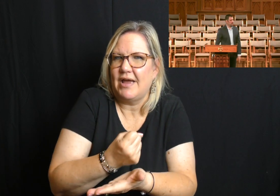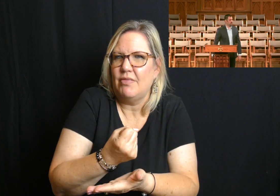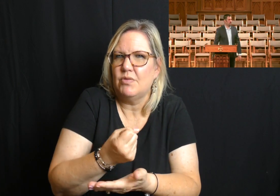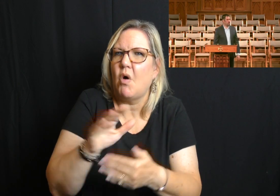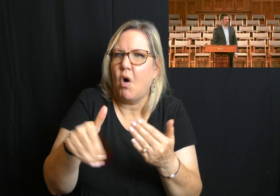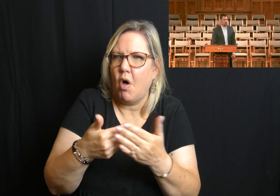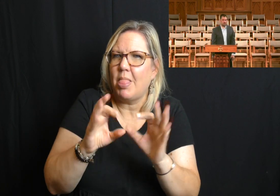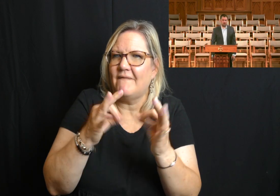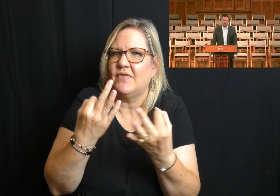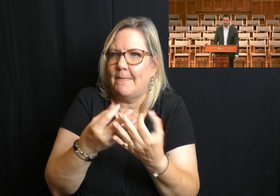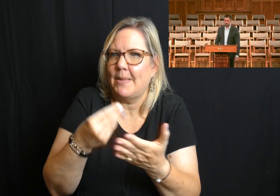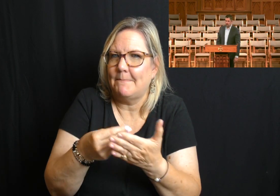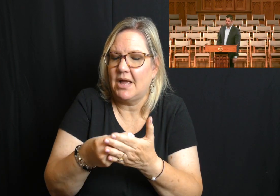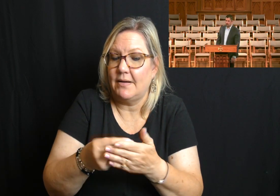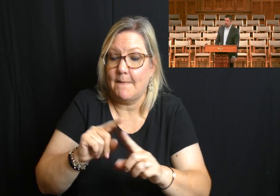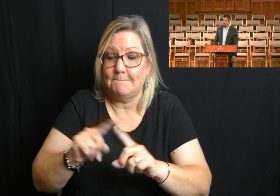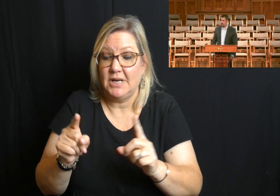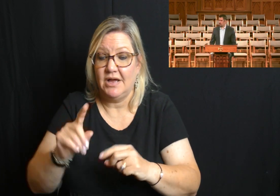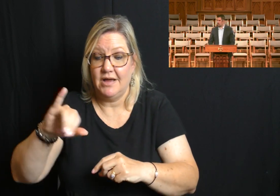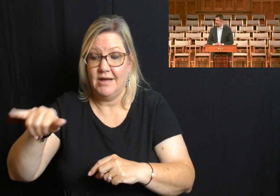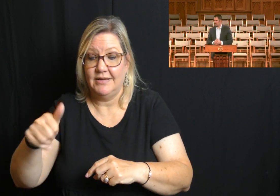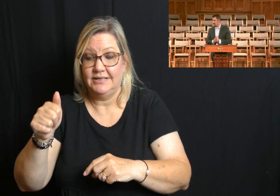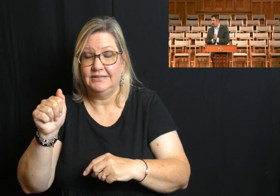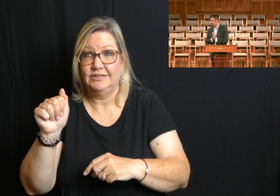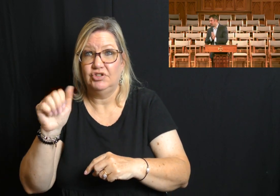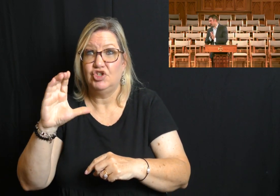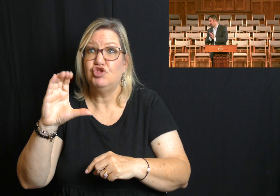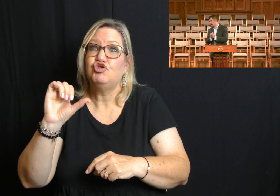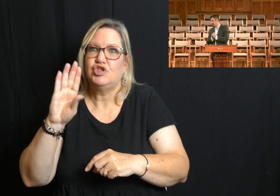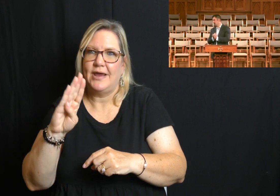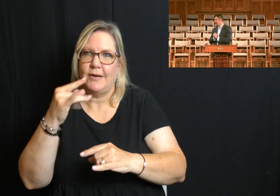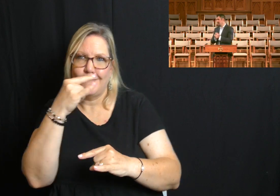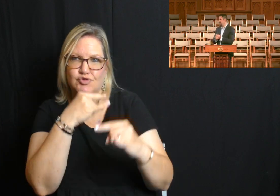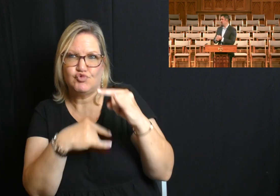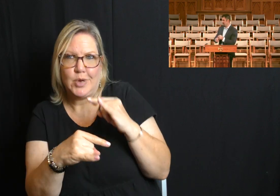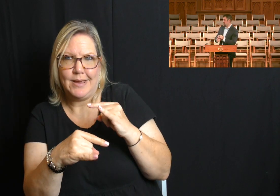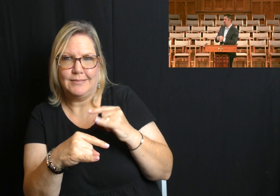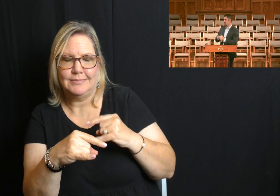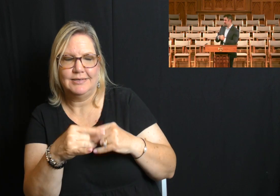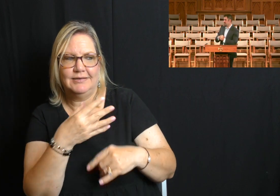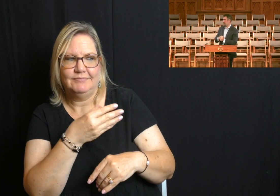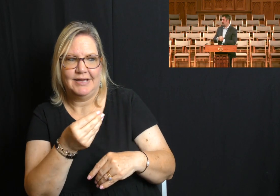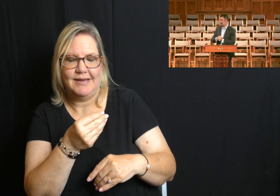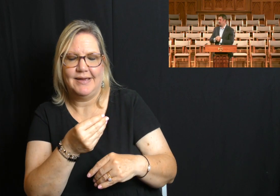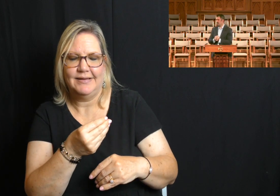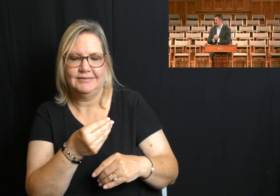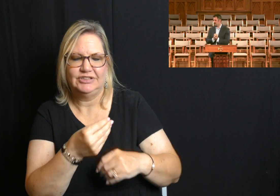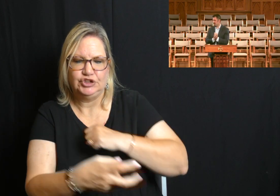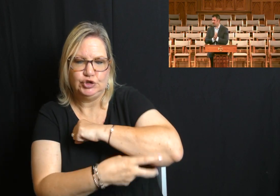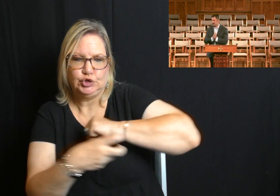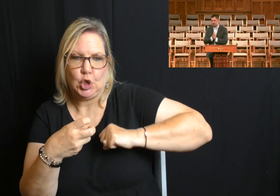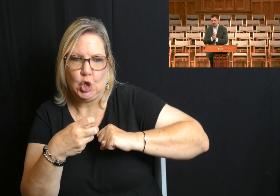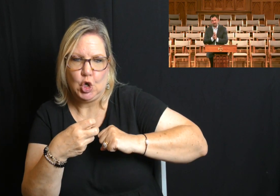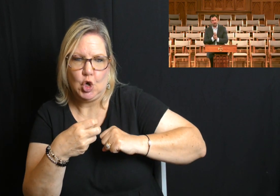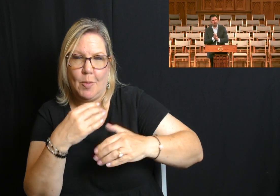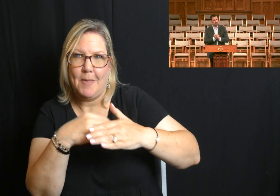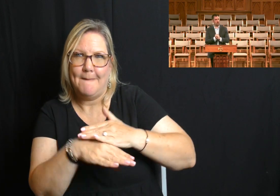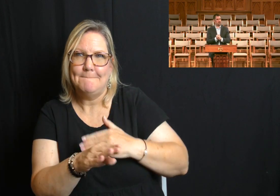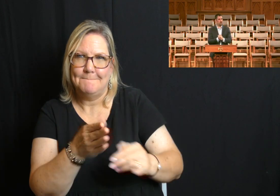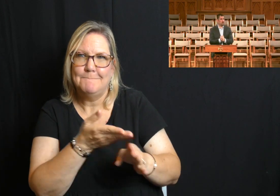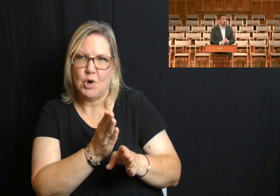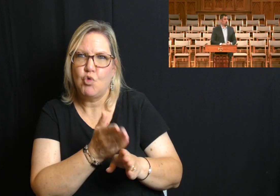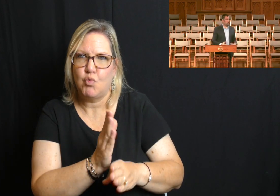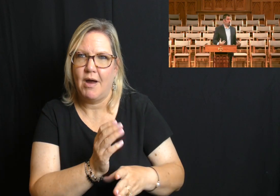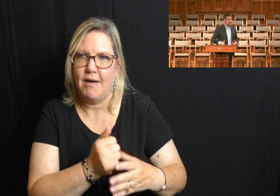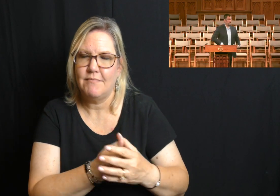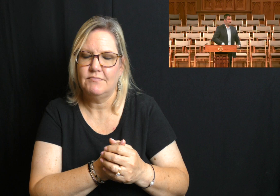his next, to the son, you know, he decided, it's like, hey, we can do this. I can take that blessing for